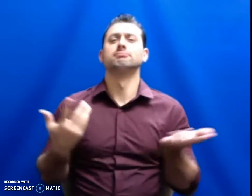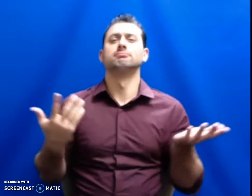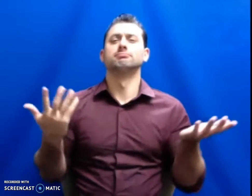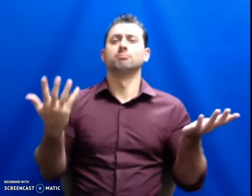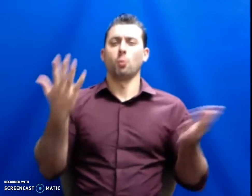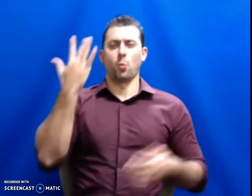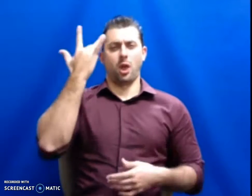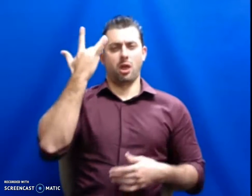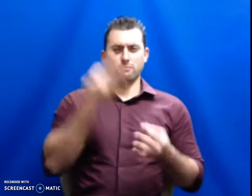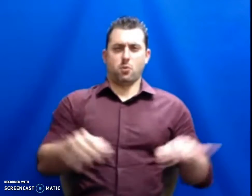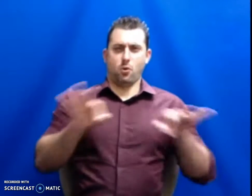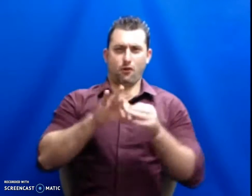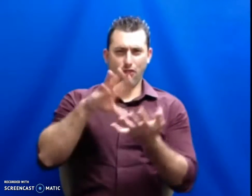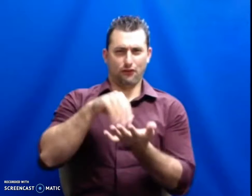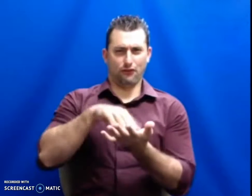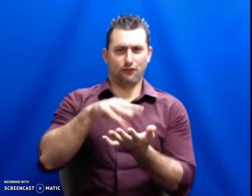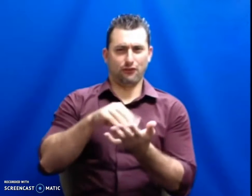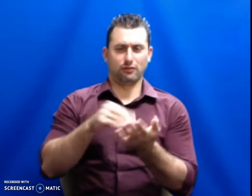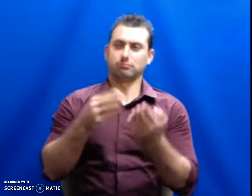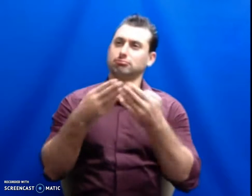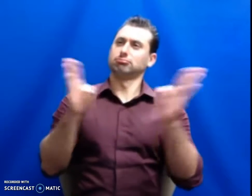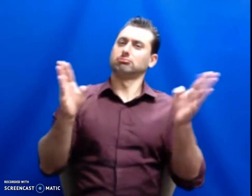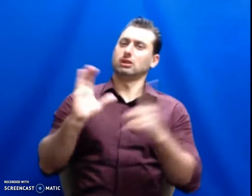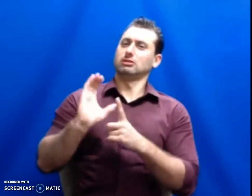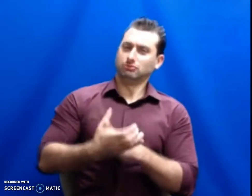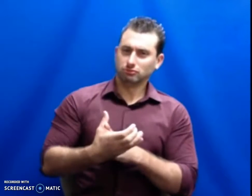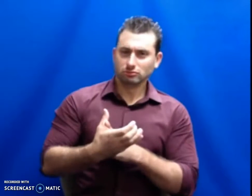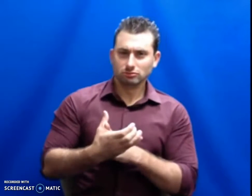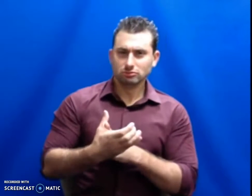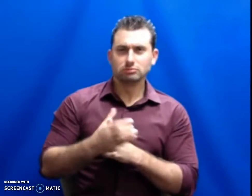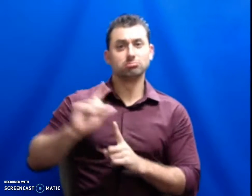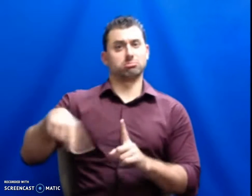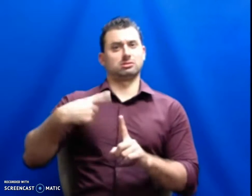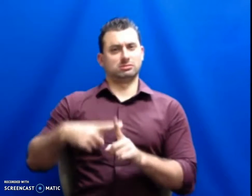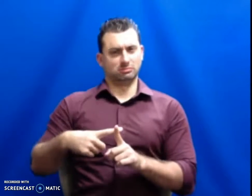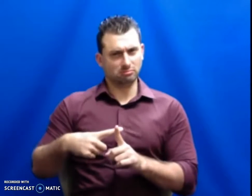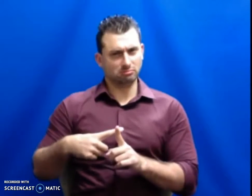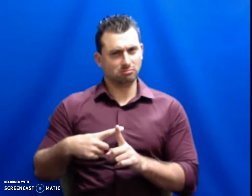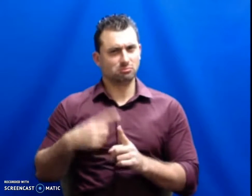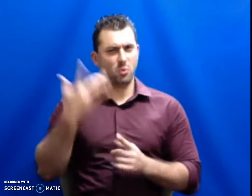Right now, I really want to focus on discussing why it's important to learn about deaf culture.